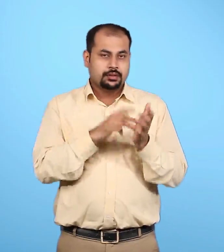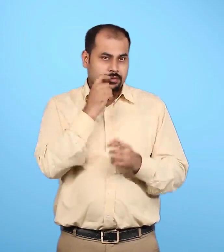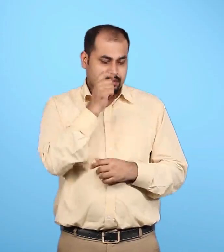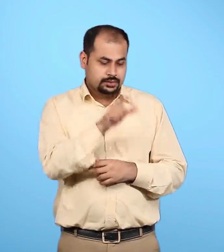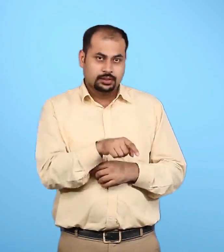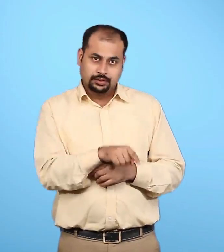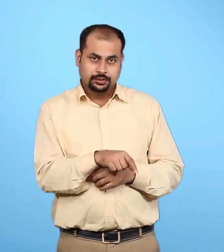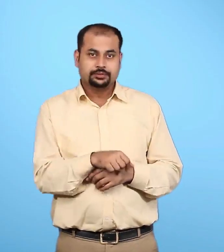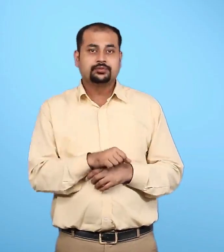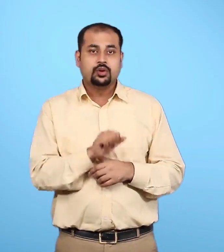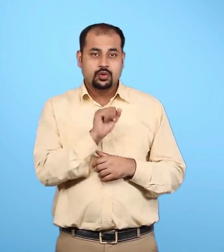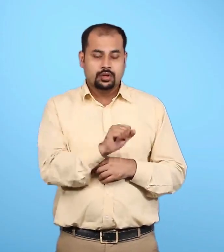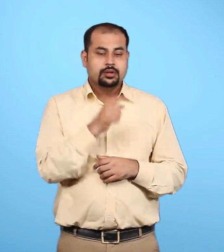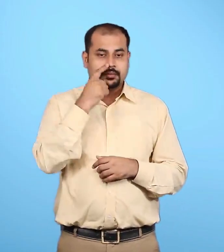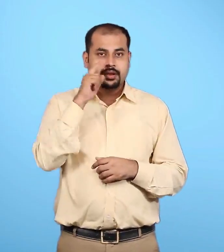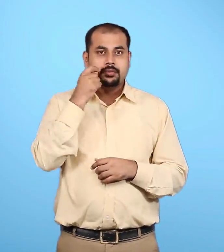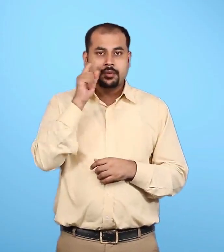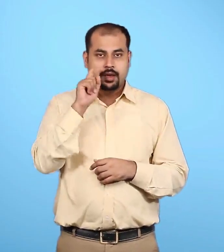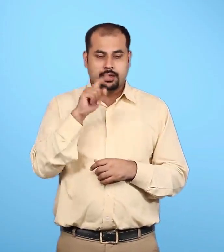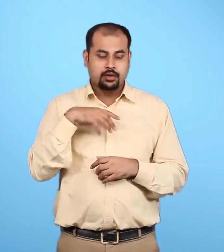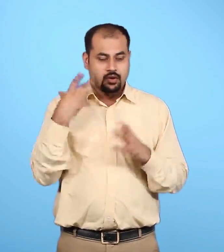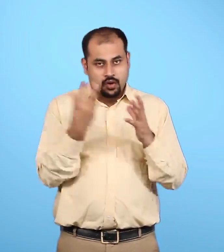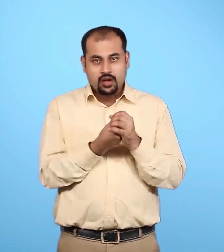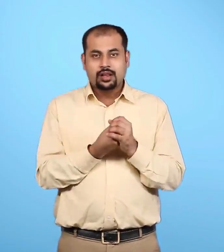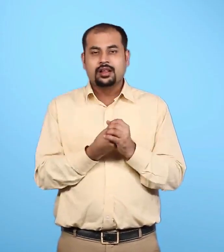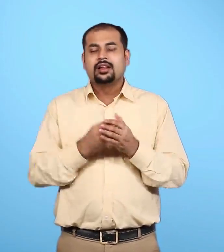went to a wedding along with his parents.